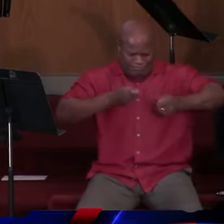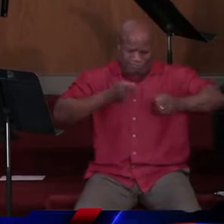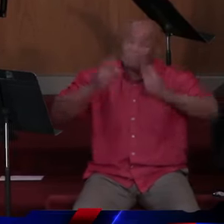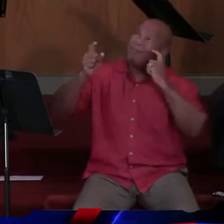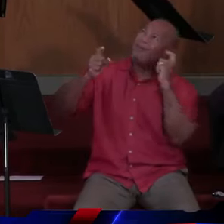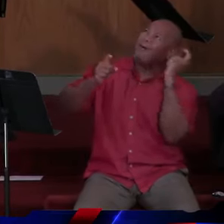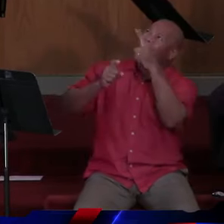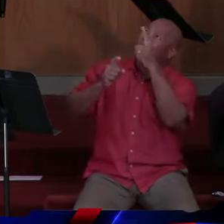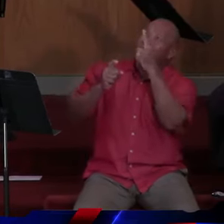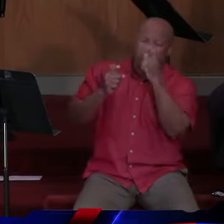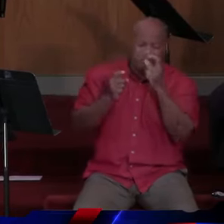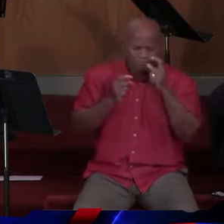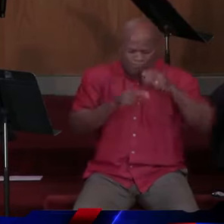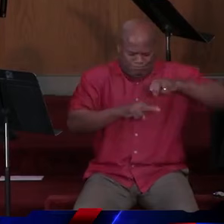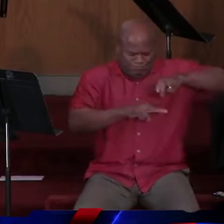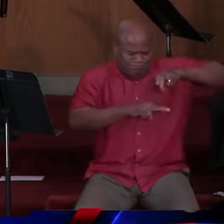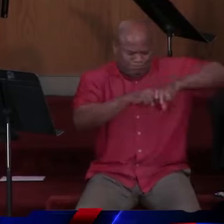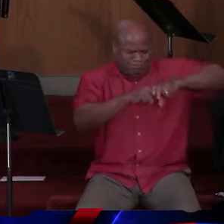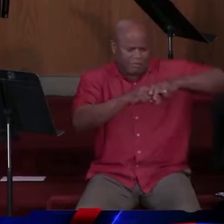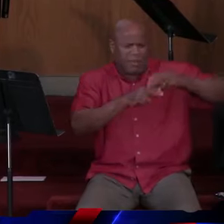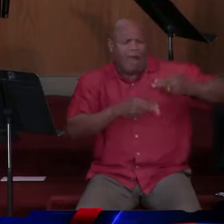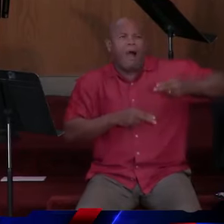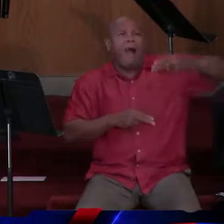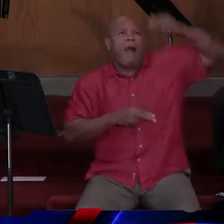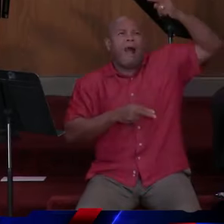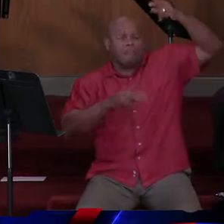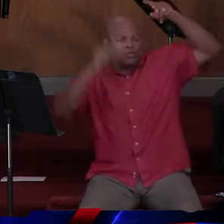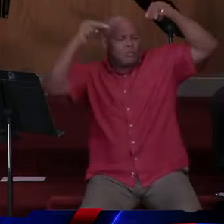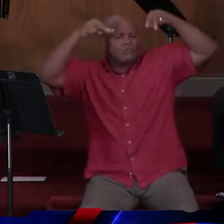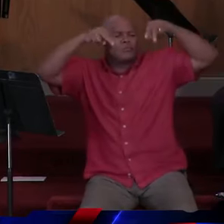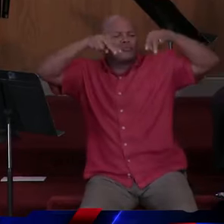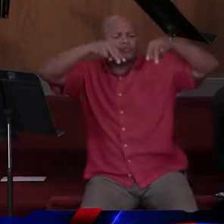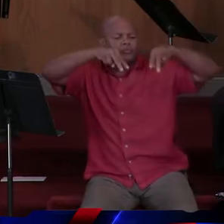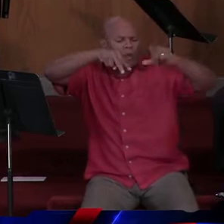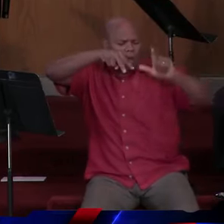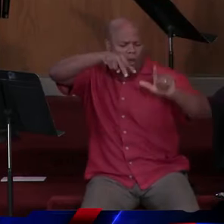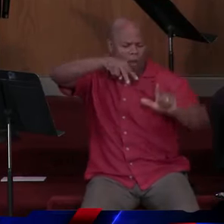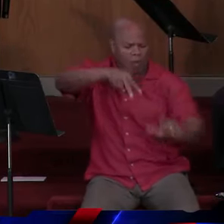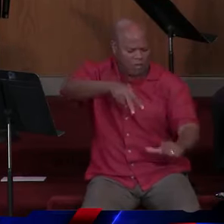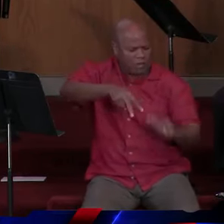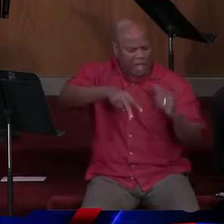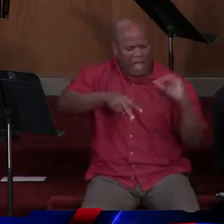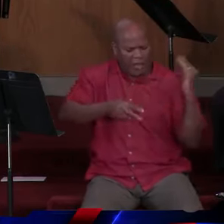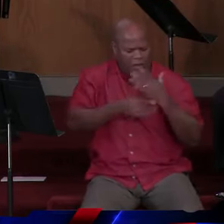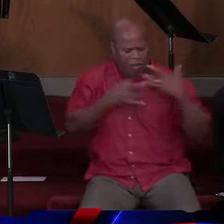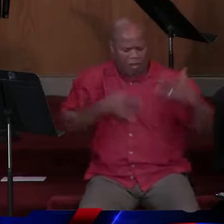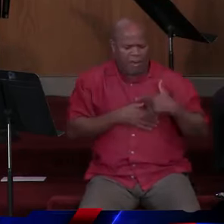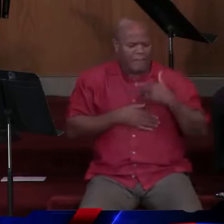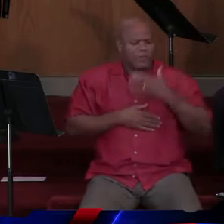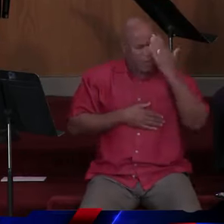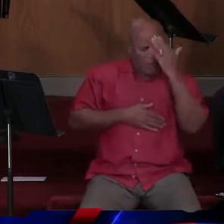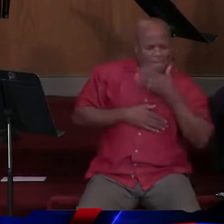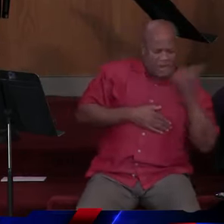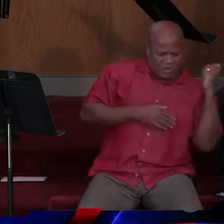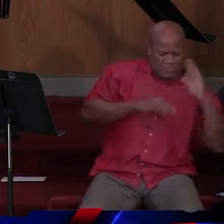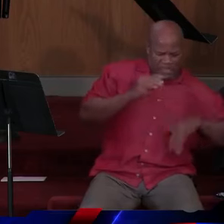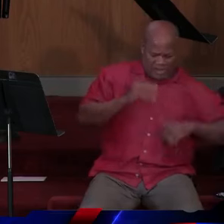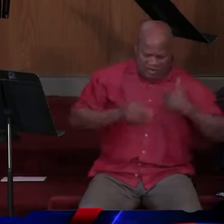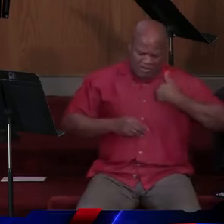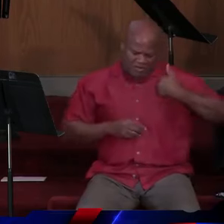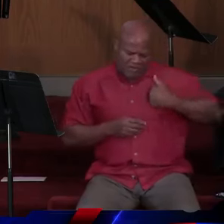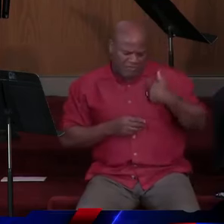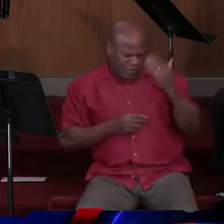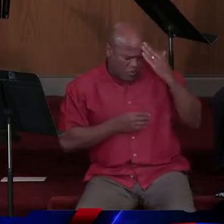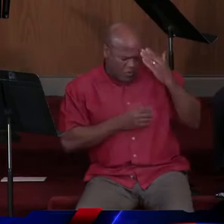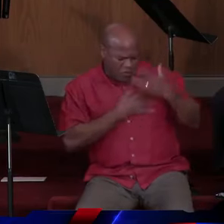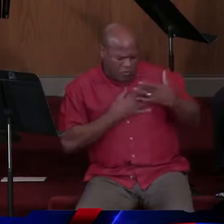recognize you as the one who sits high but looks low, God, the one who knows our hearts better than we know them ourselves,